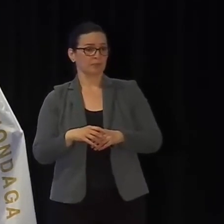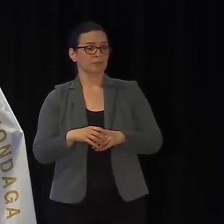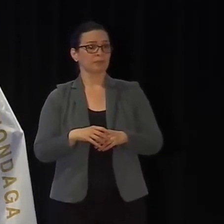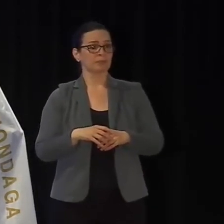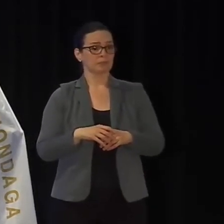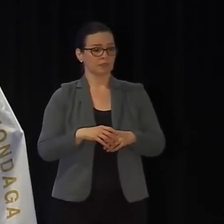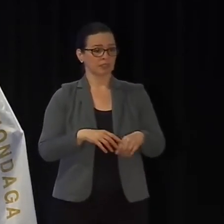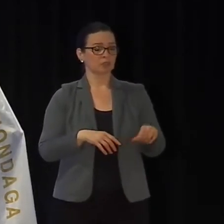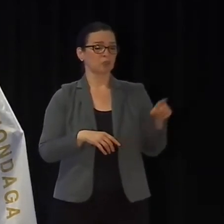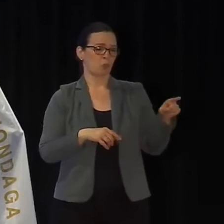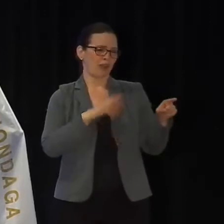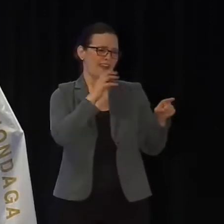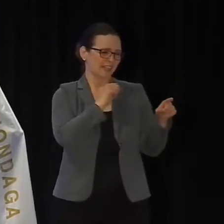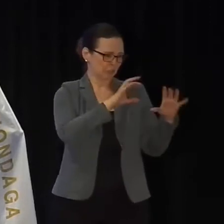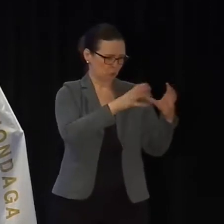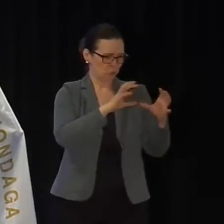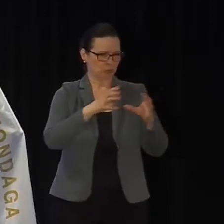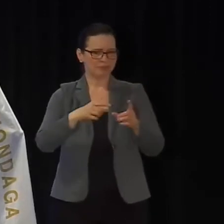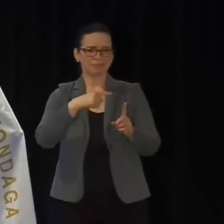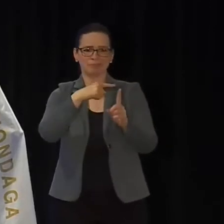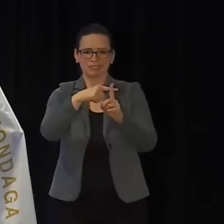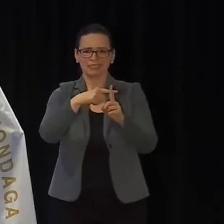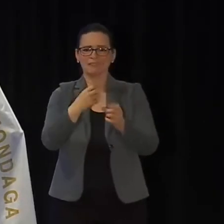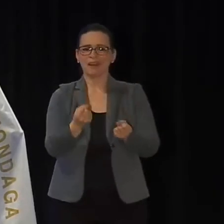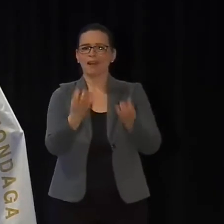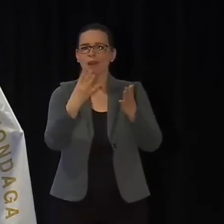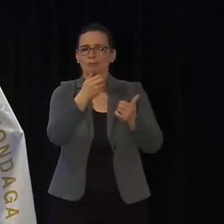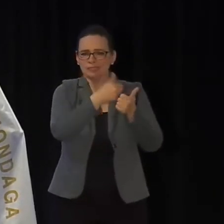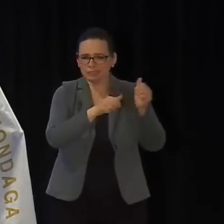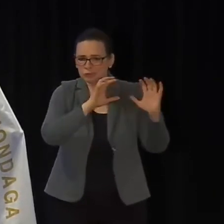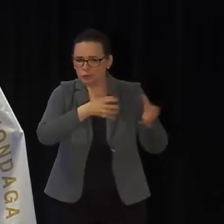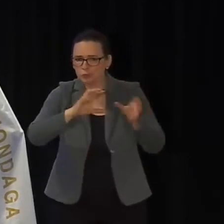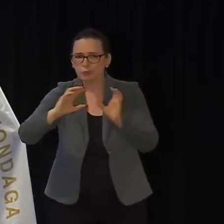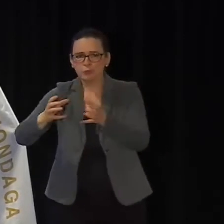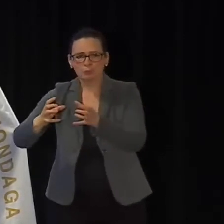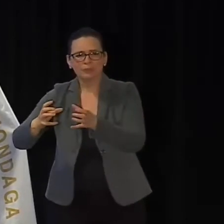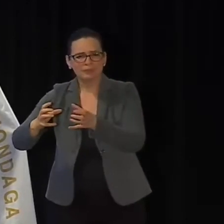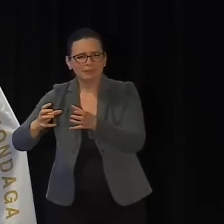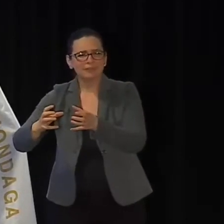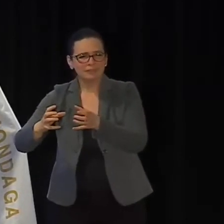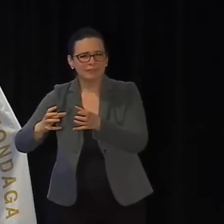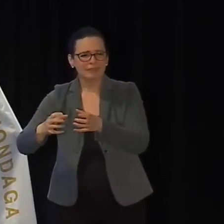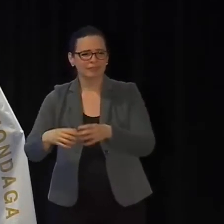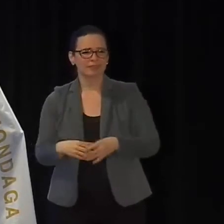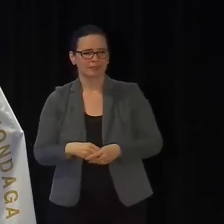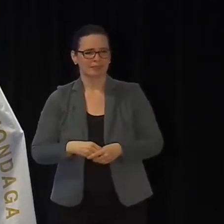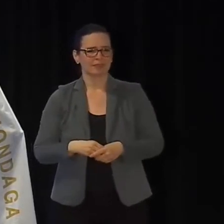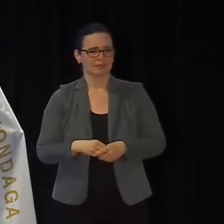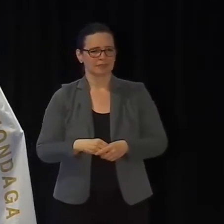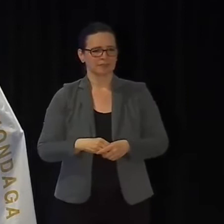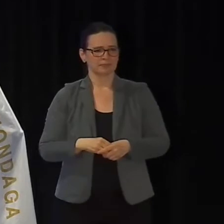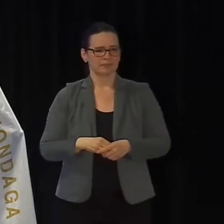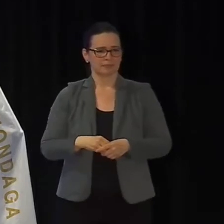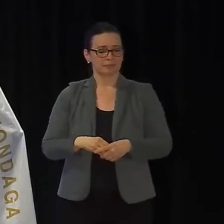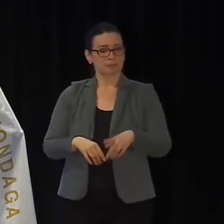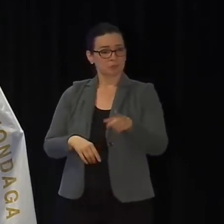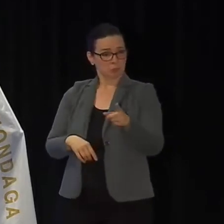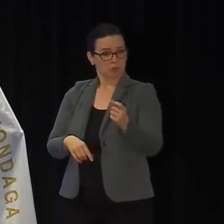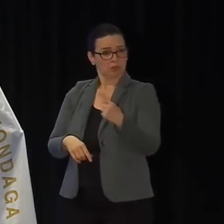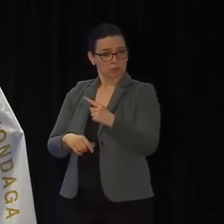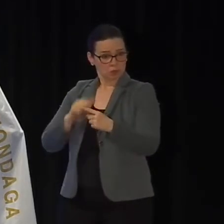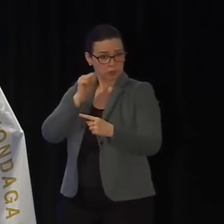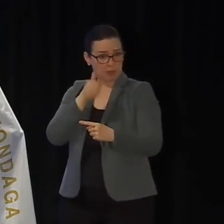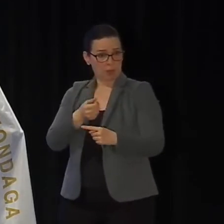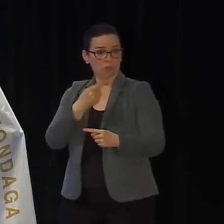above. The governor said that people 30 plus can sign up starting tomorrow at 8 o'clock. I know the